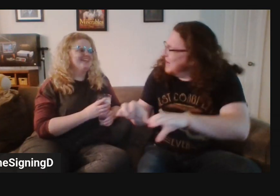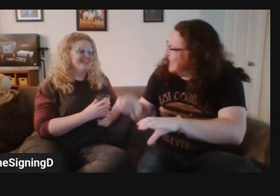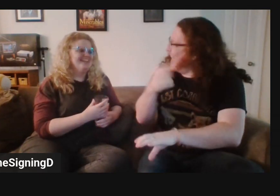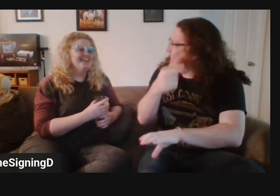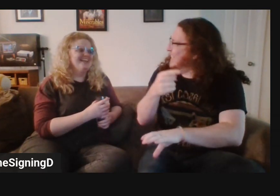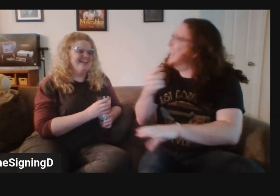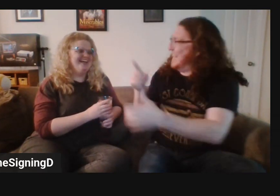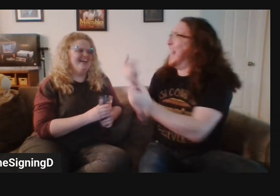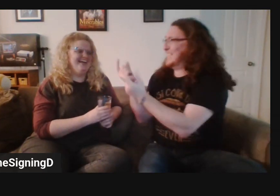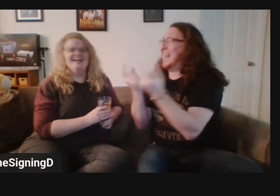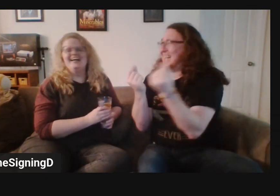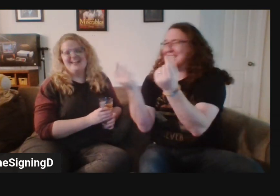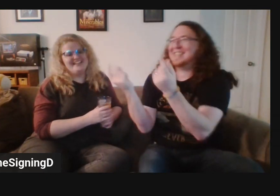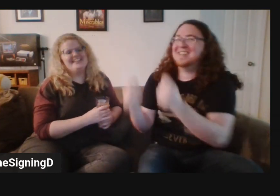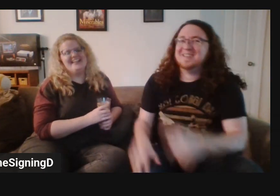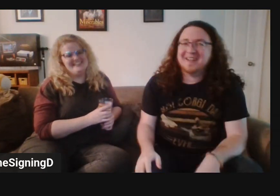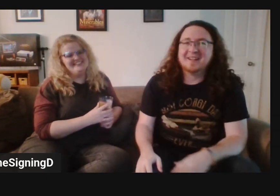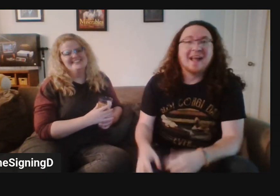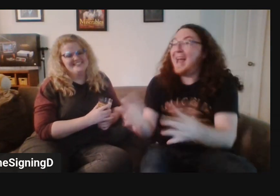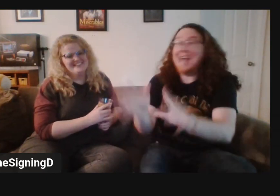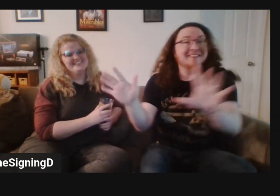He Emily? does.